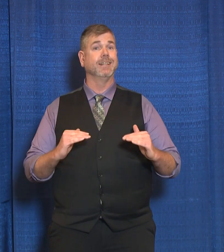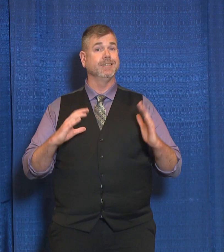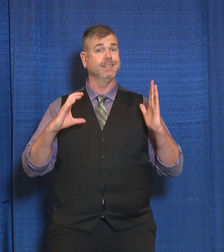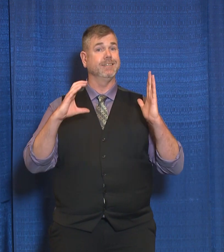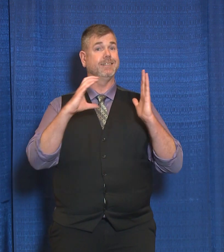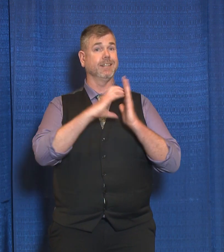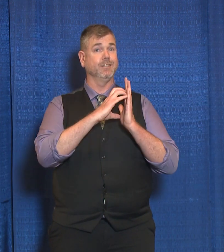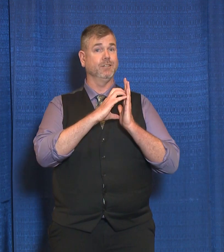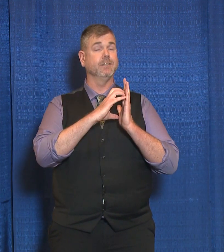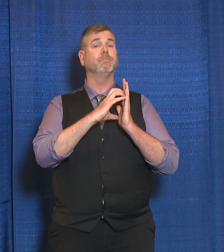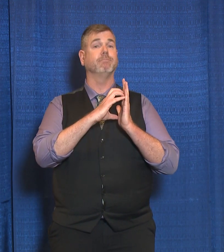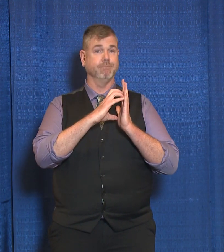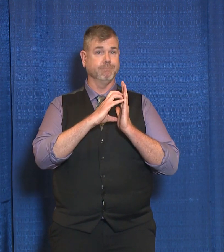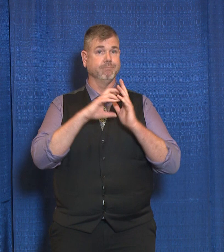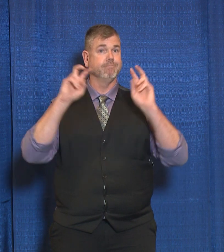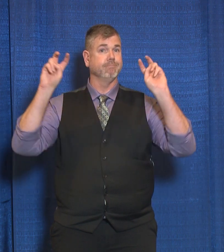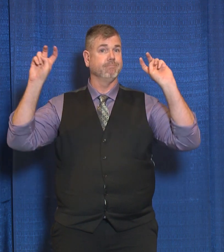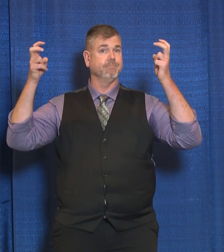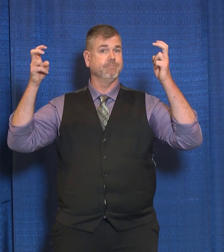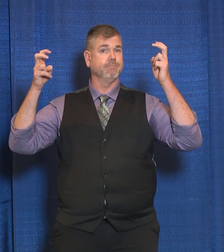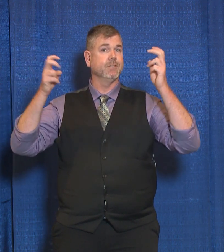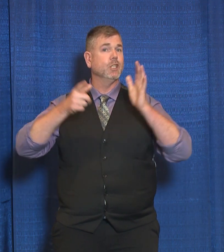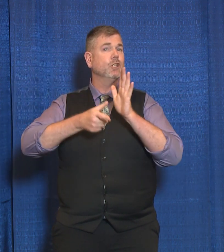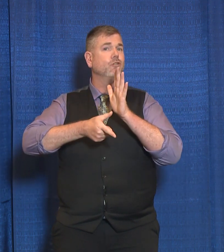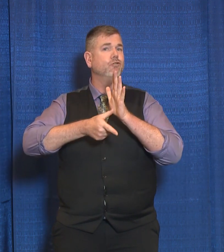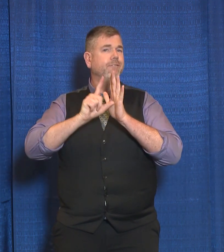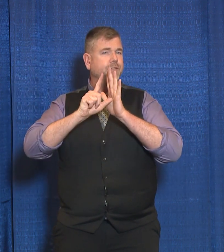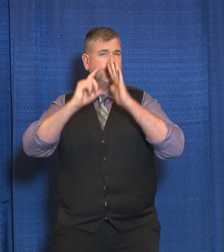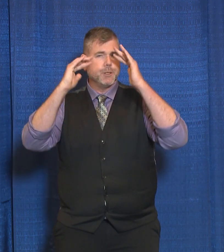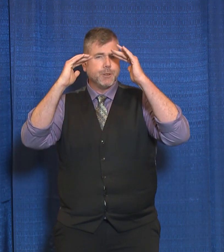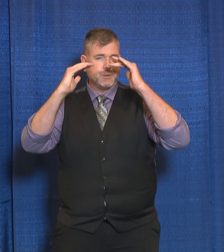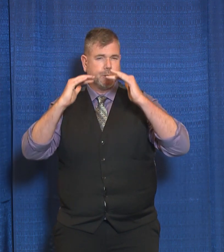Review your voter registration application.